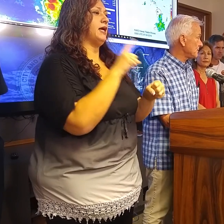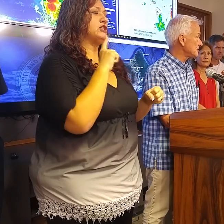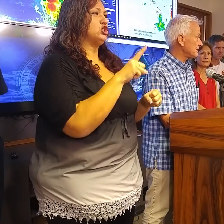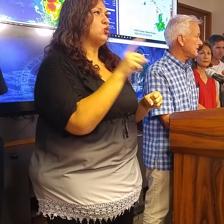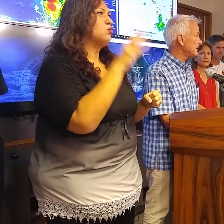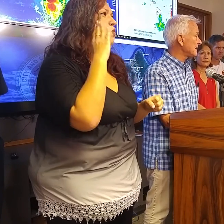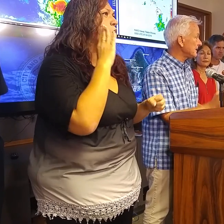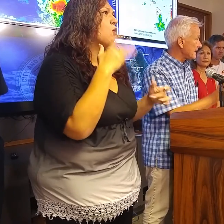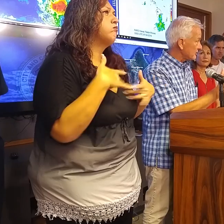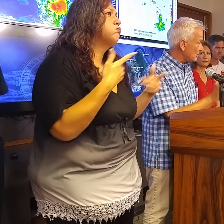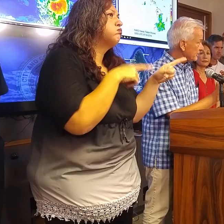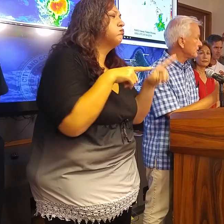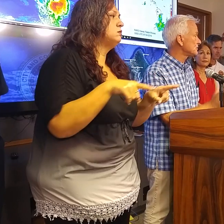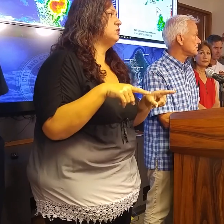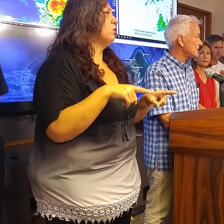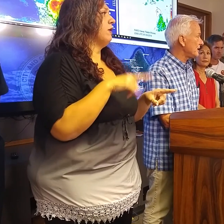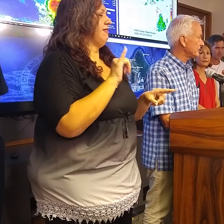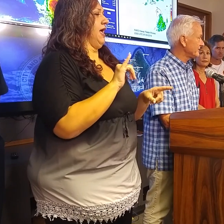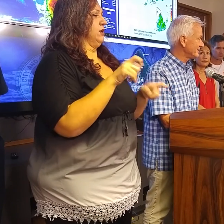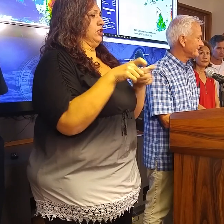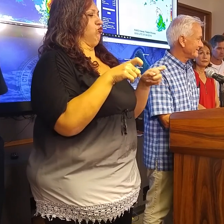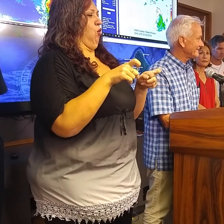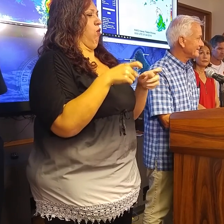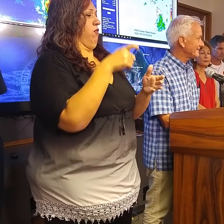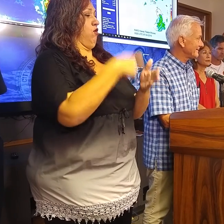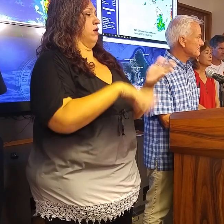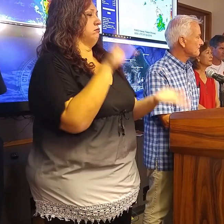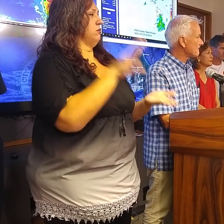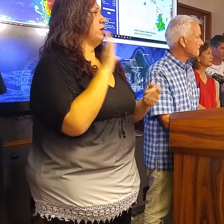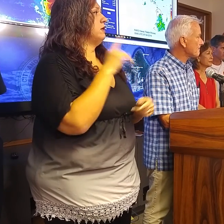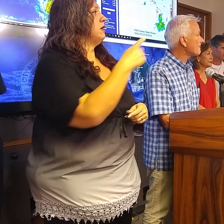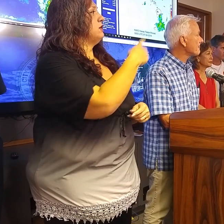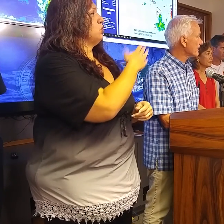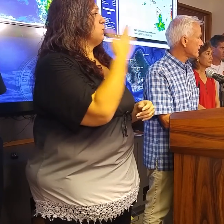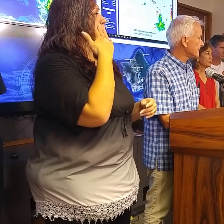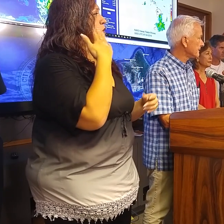the information that they need. And I think that's how you control costs. Do you have an idea what it would take to